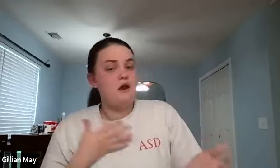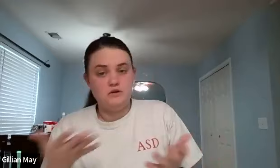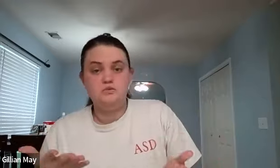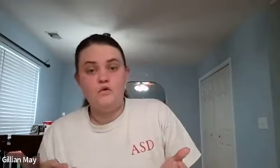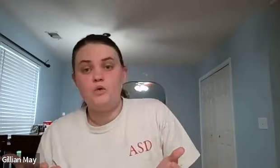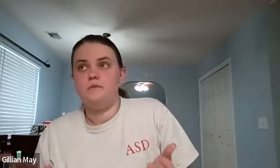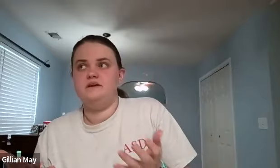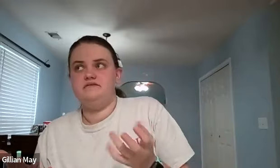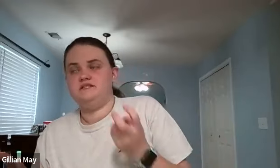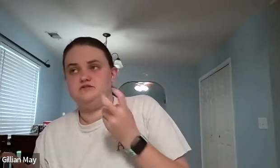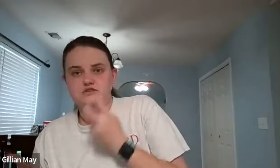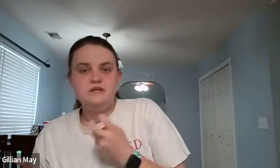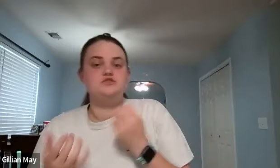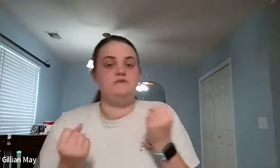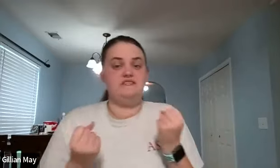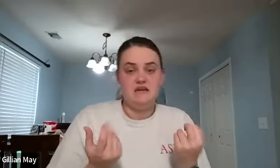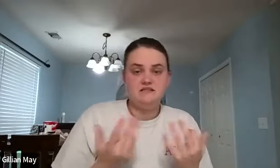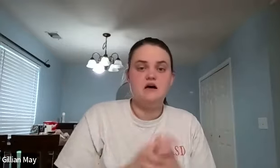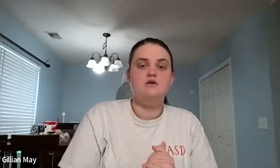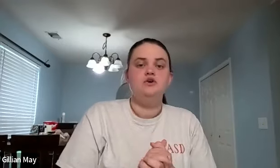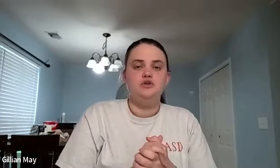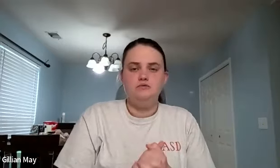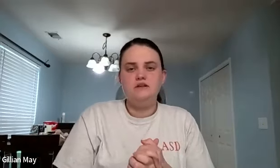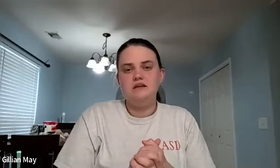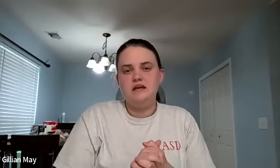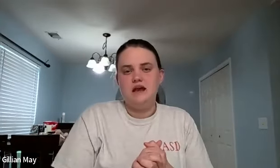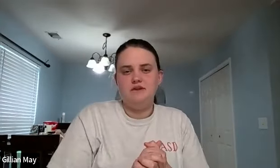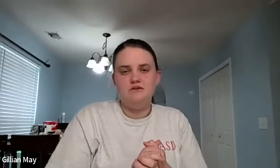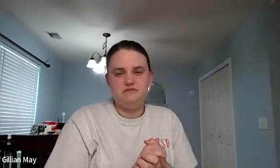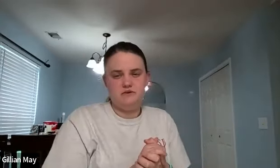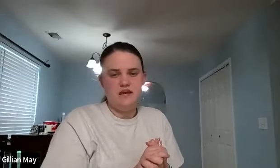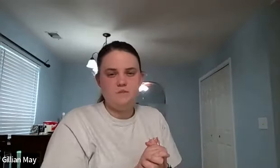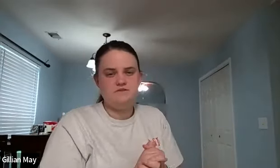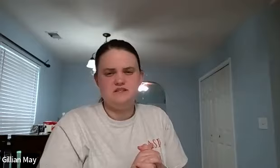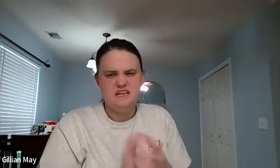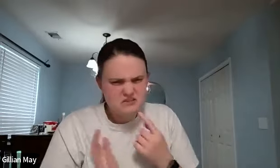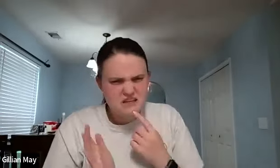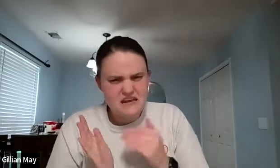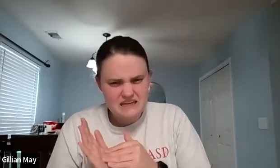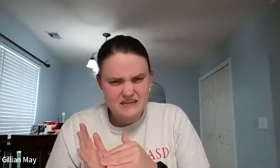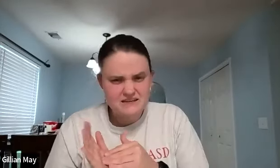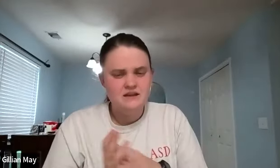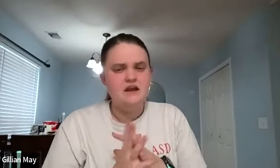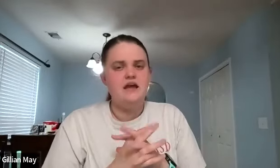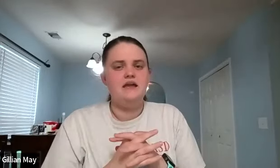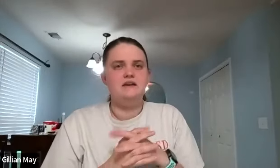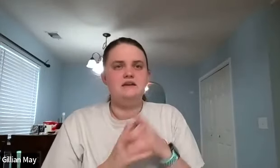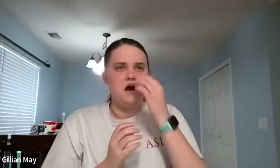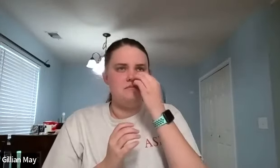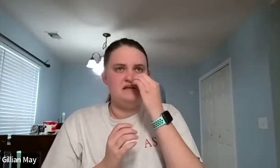which form, if it's through speech or if it's ASL, I've noticed it really helps if you say, can you say that again? And not being like